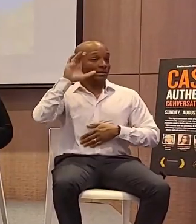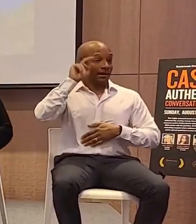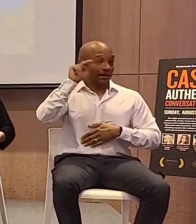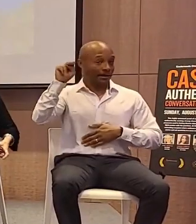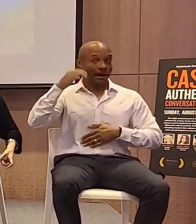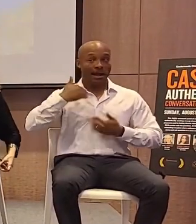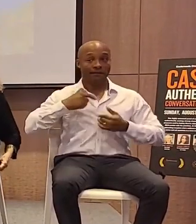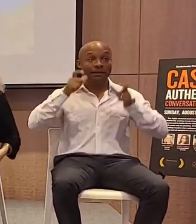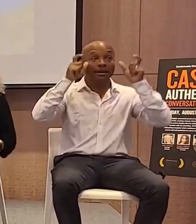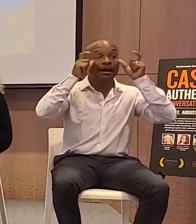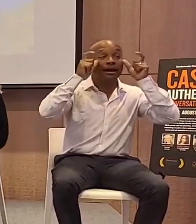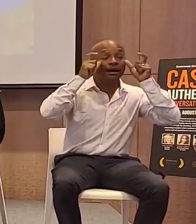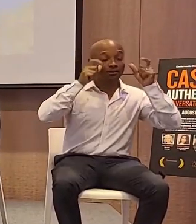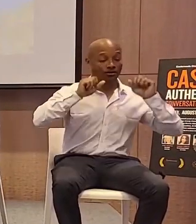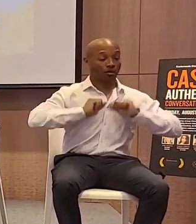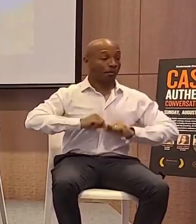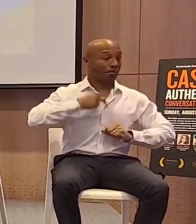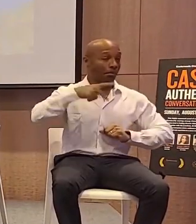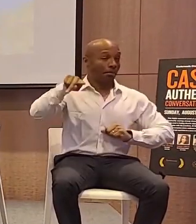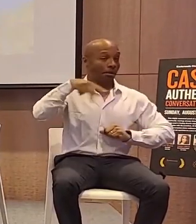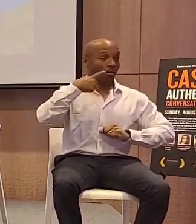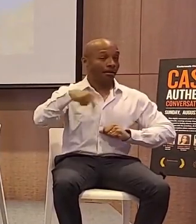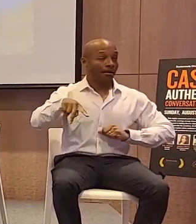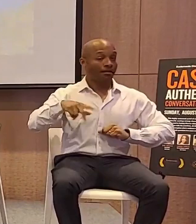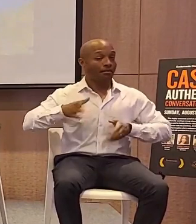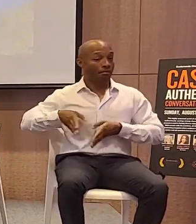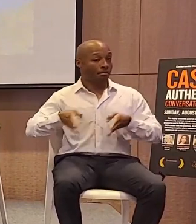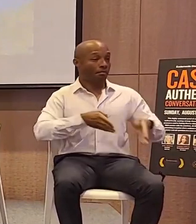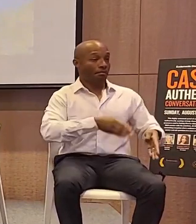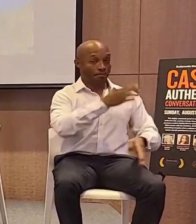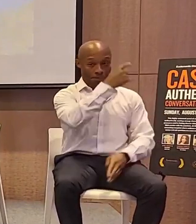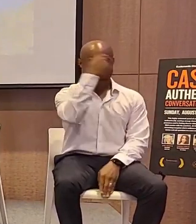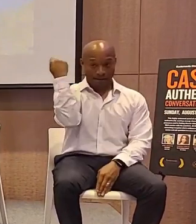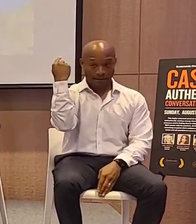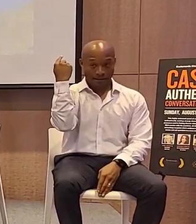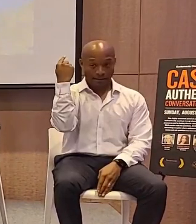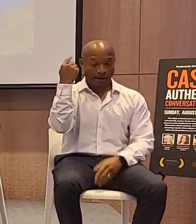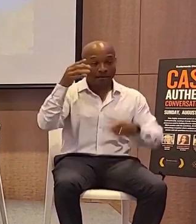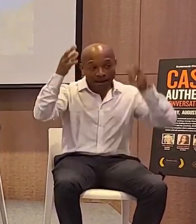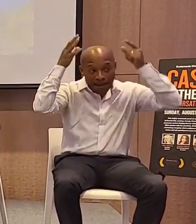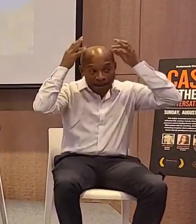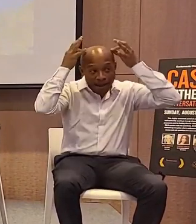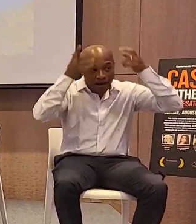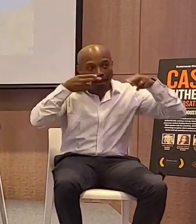a purple shirt, and black slacks, and increasingly graying hair.